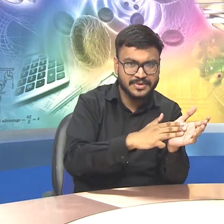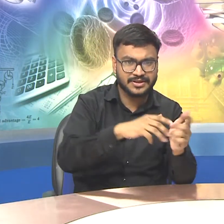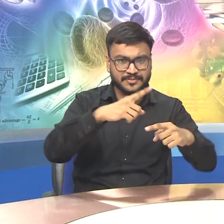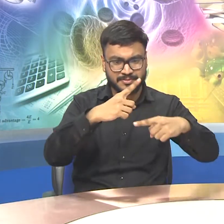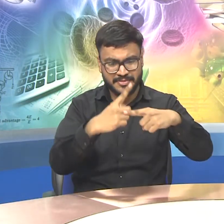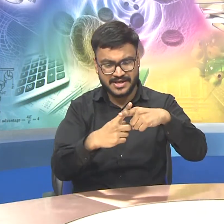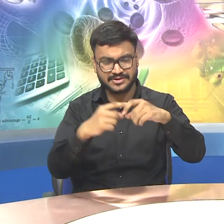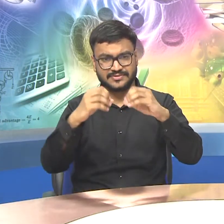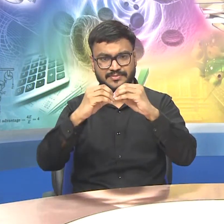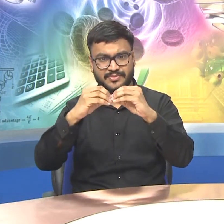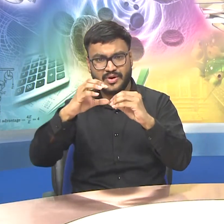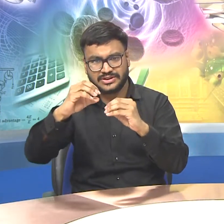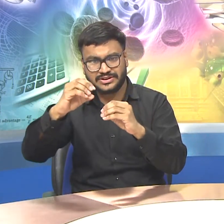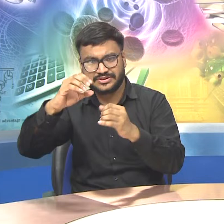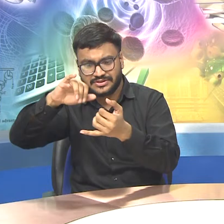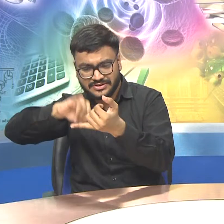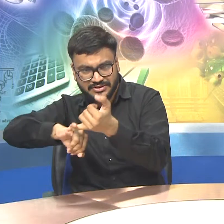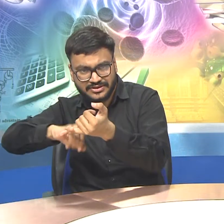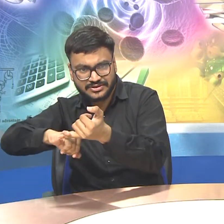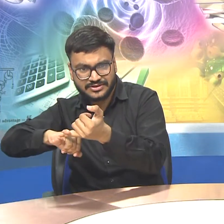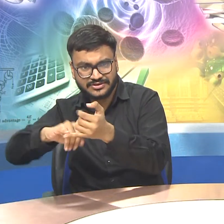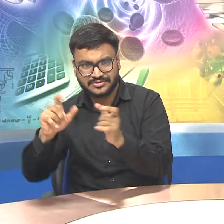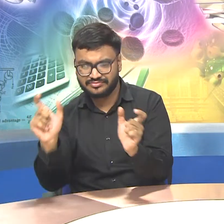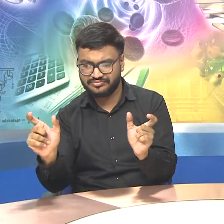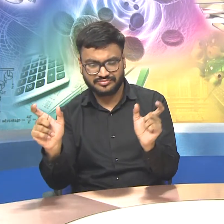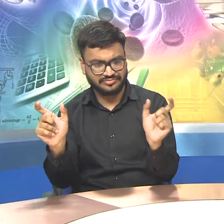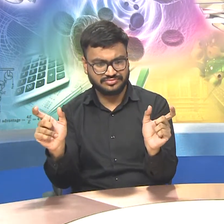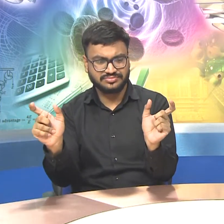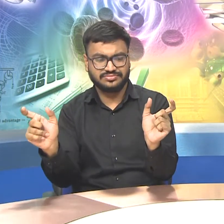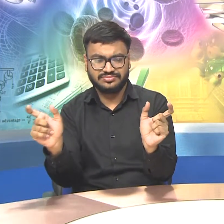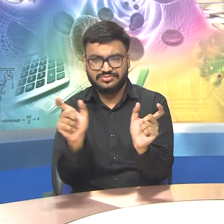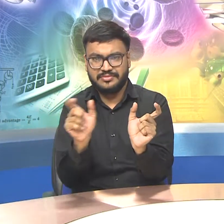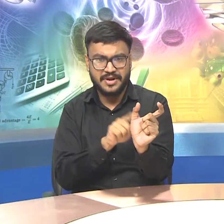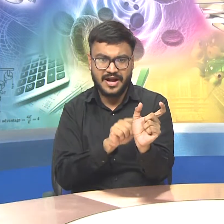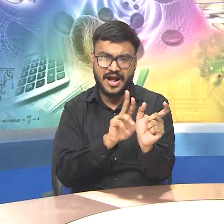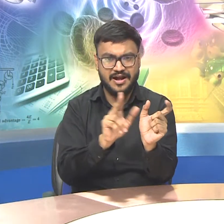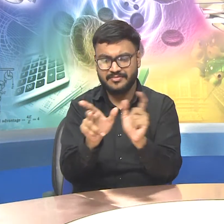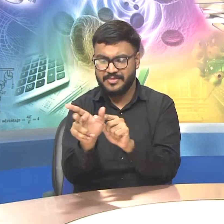along with the meaning, which is chief minister.